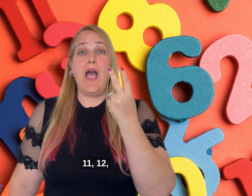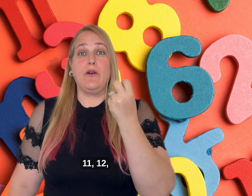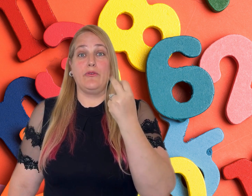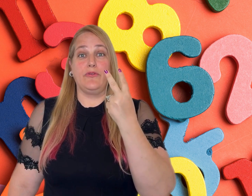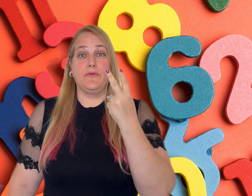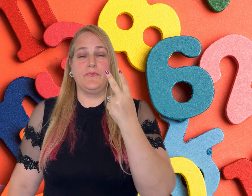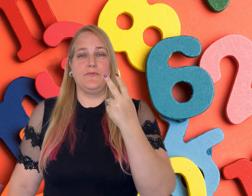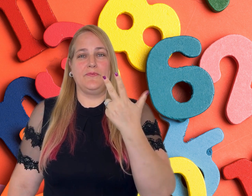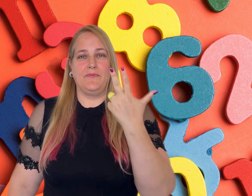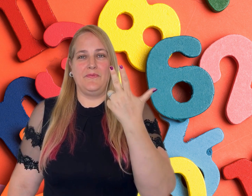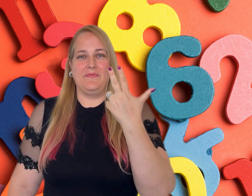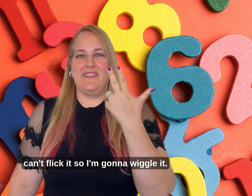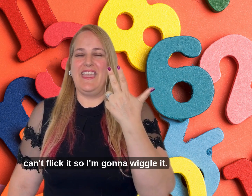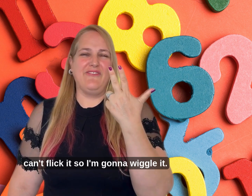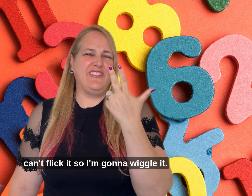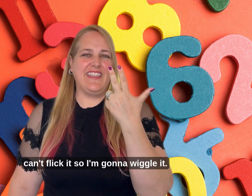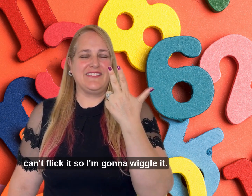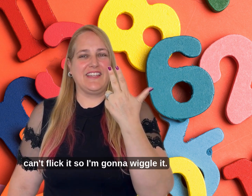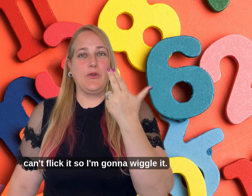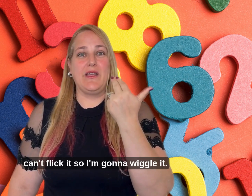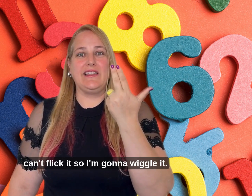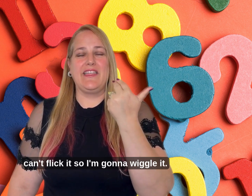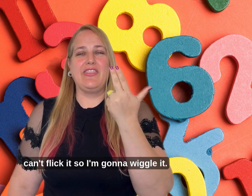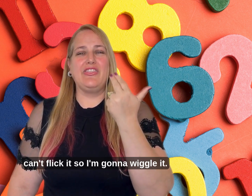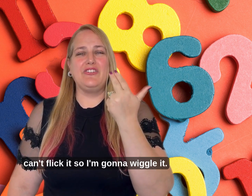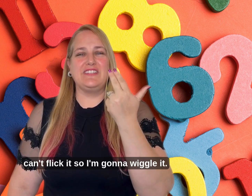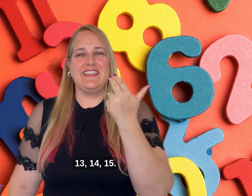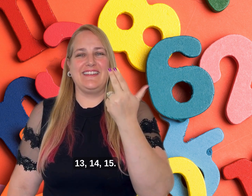12. Can't flick it, so I'm going to wiggle it. 13,